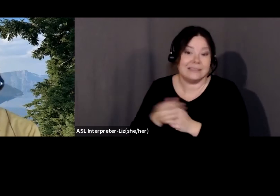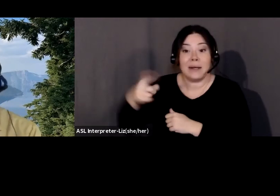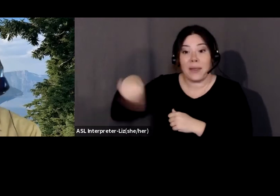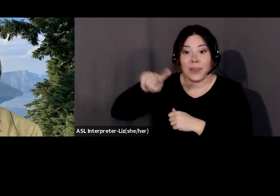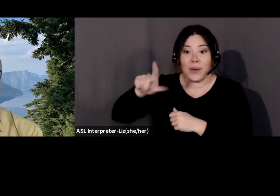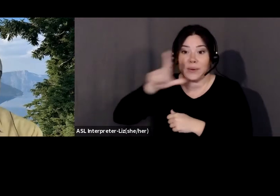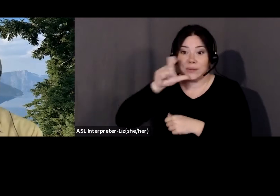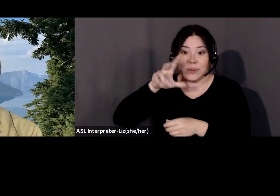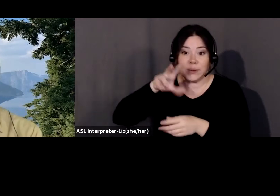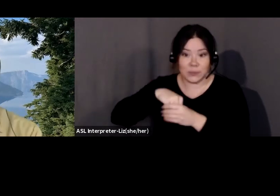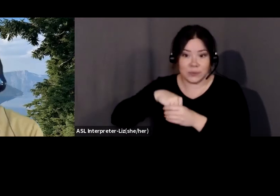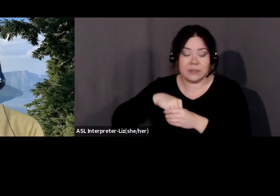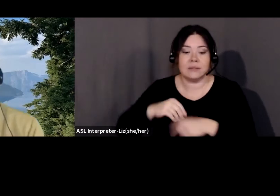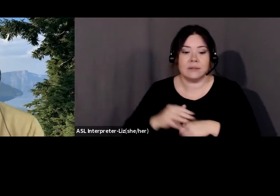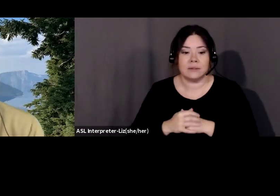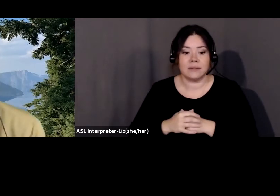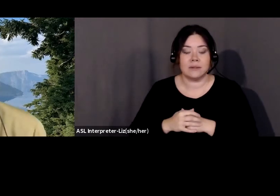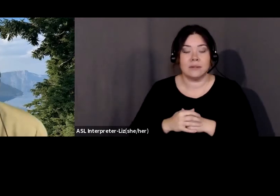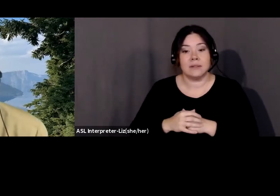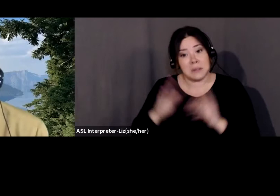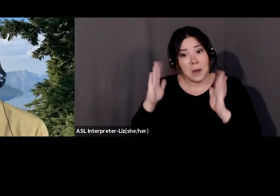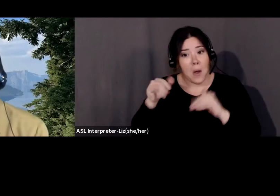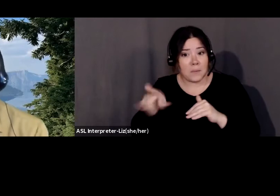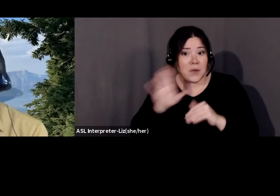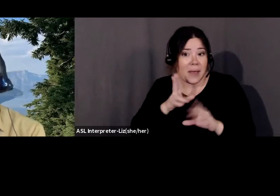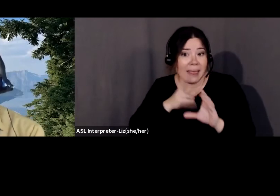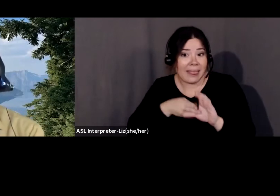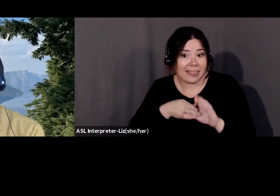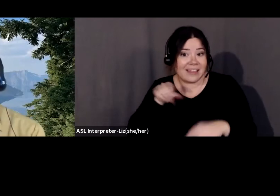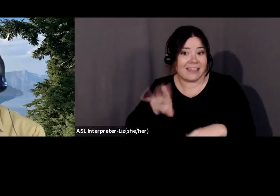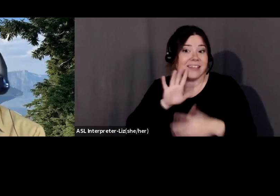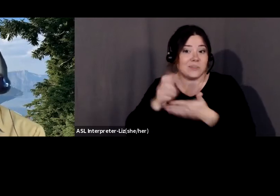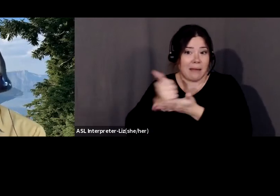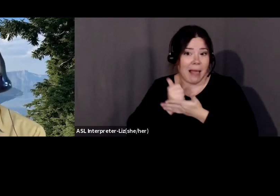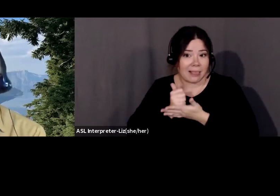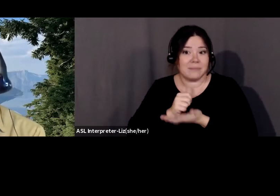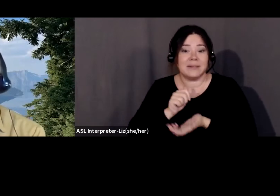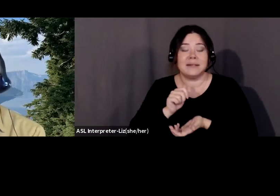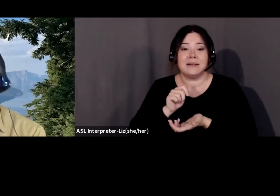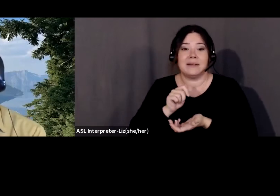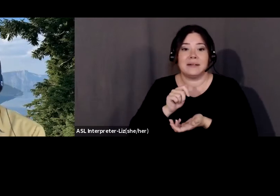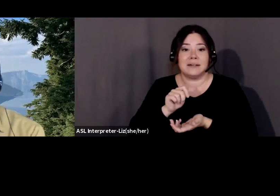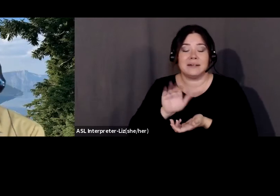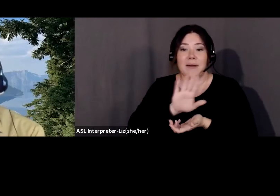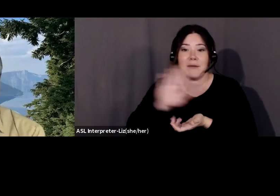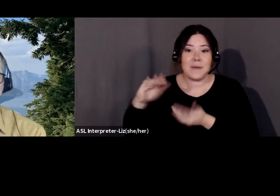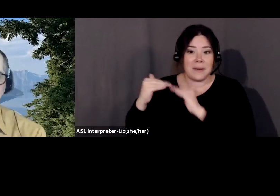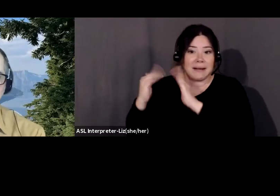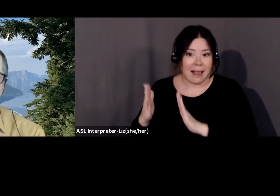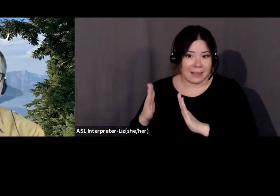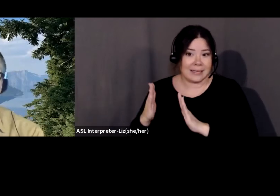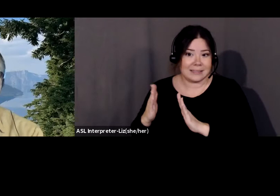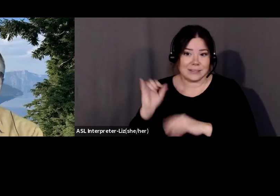call. And I hope that you'll participate, because again, this will help your fellow, your colleagues that are also on the